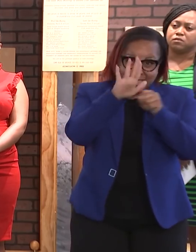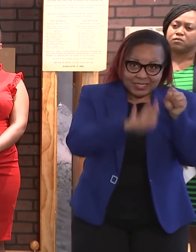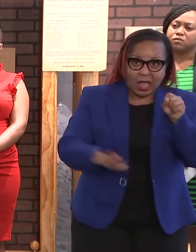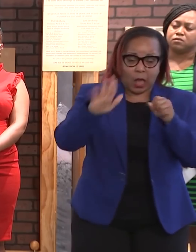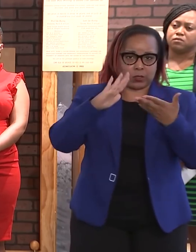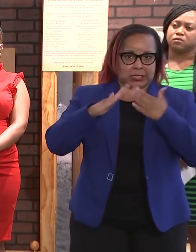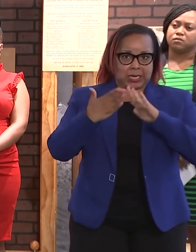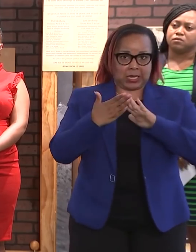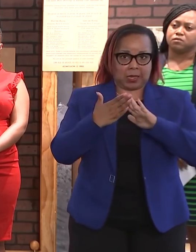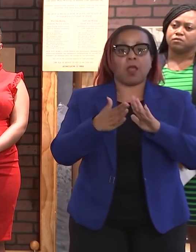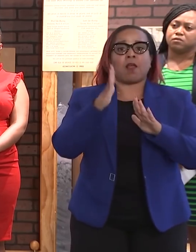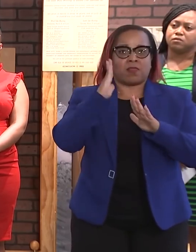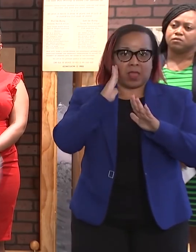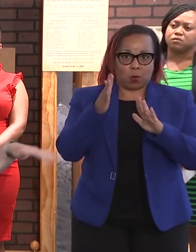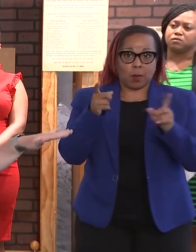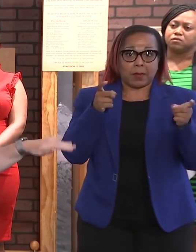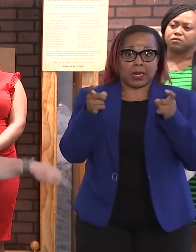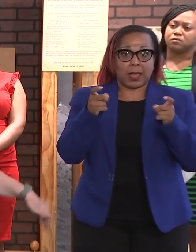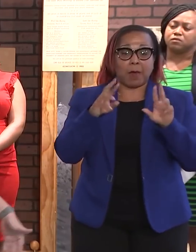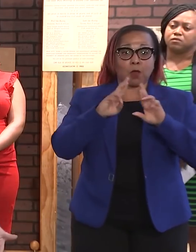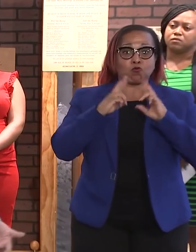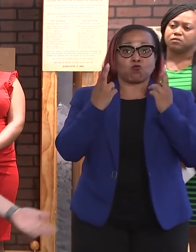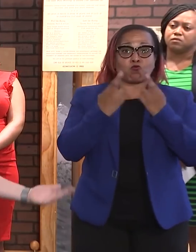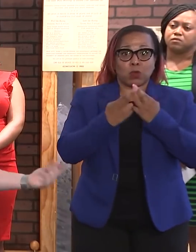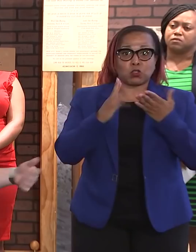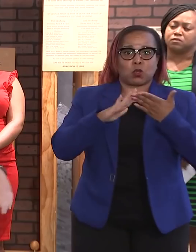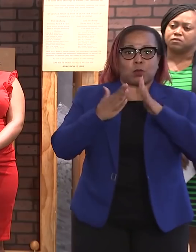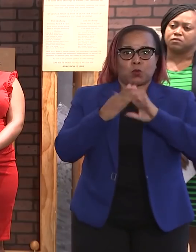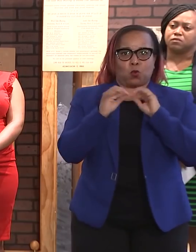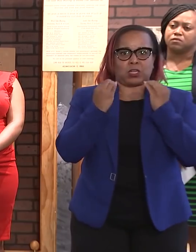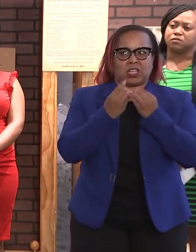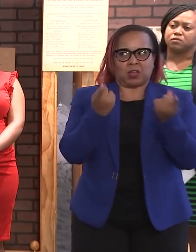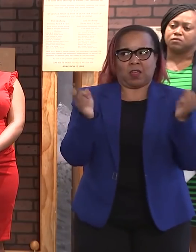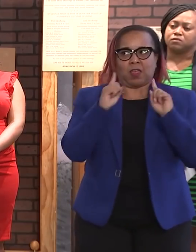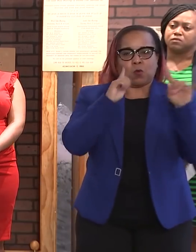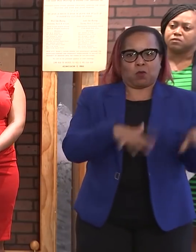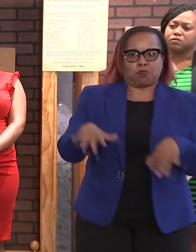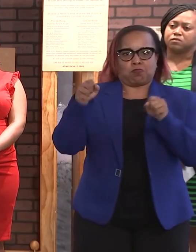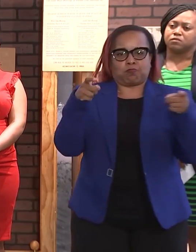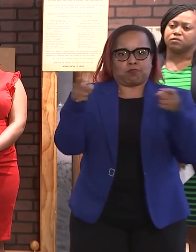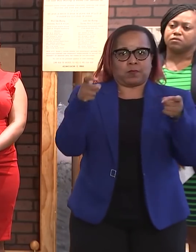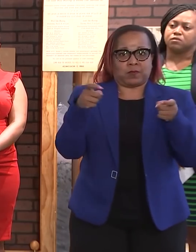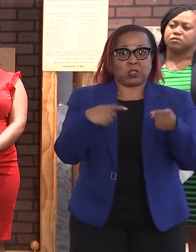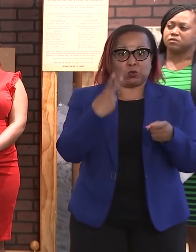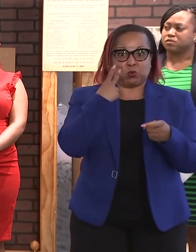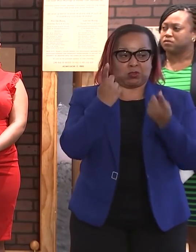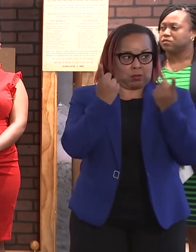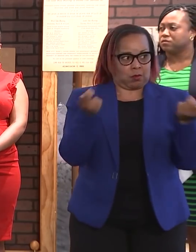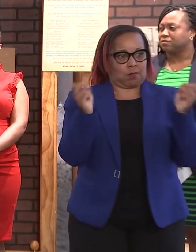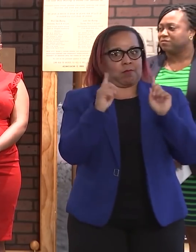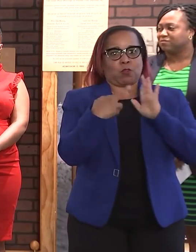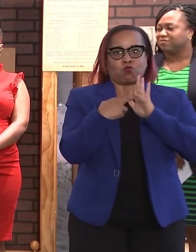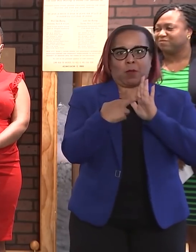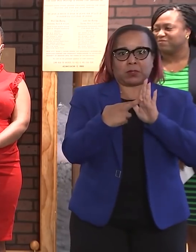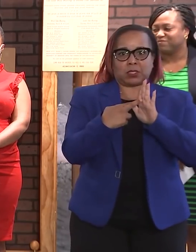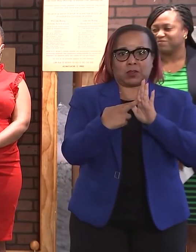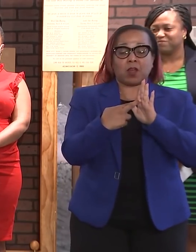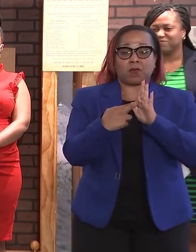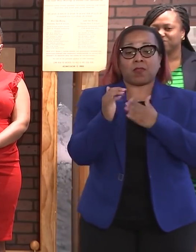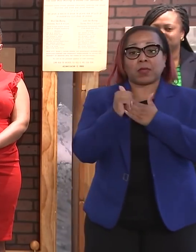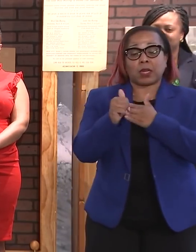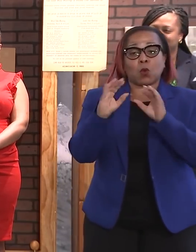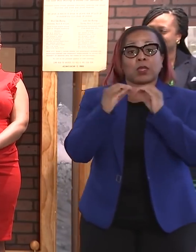city that will be led by regional and community organizations. And you see the representatives of the